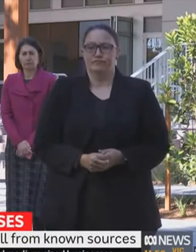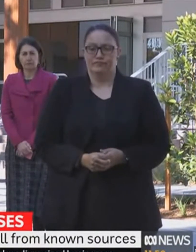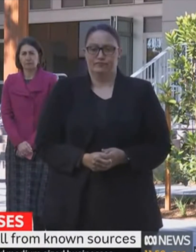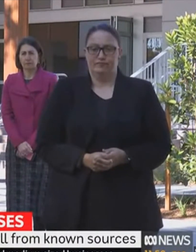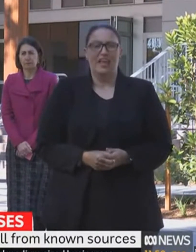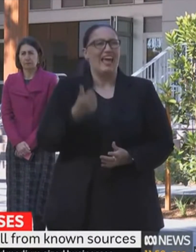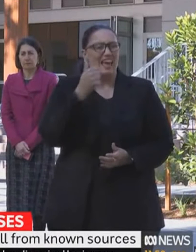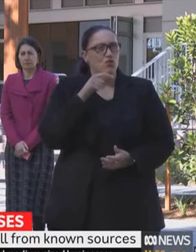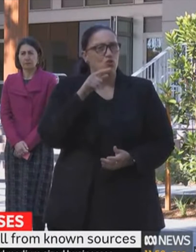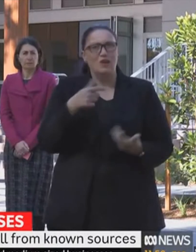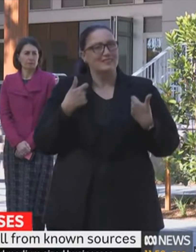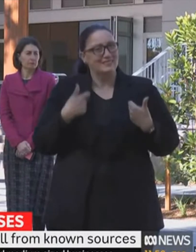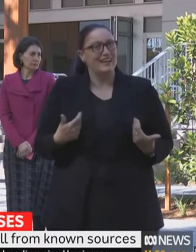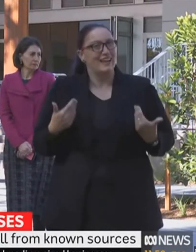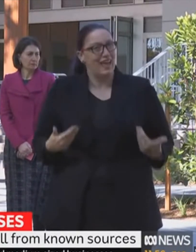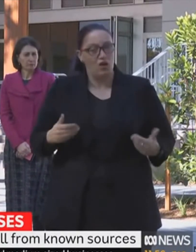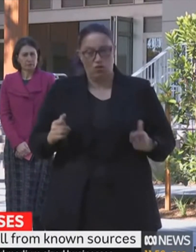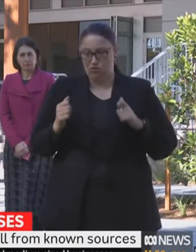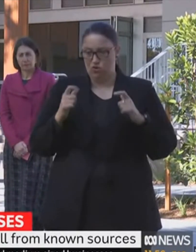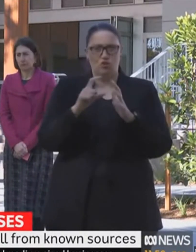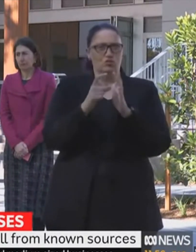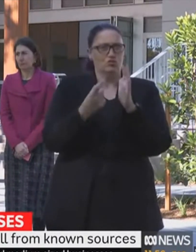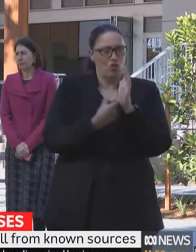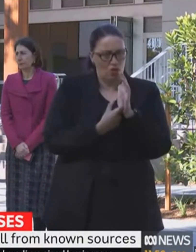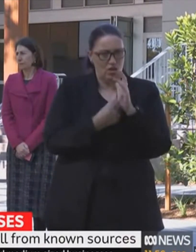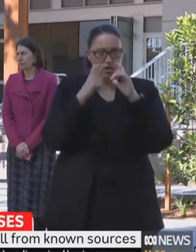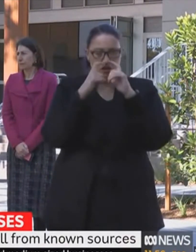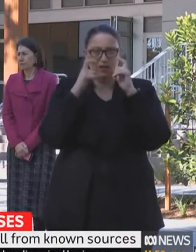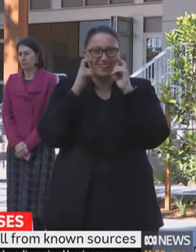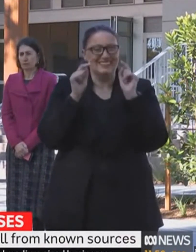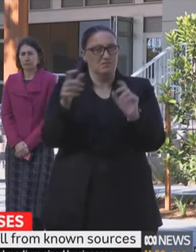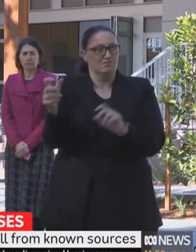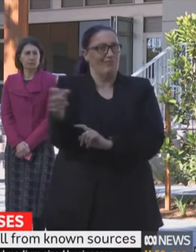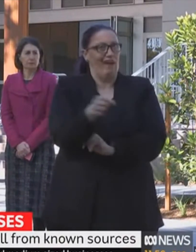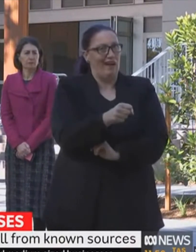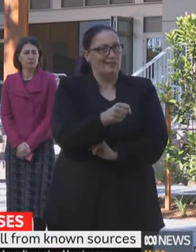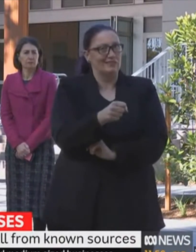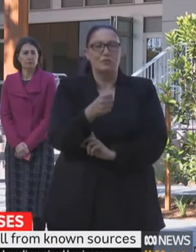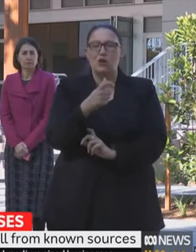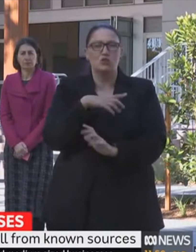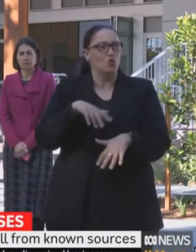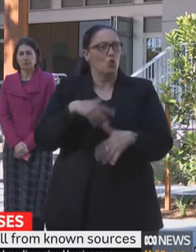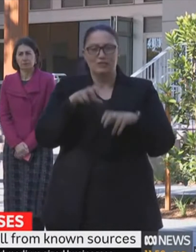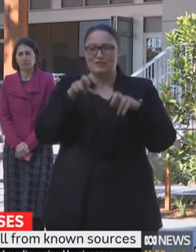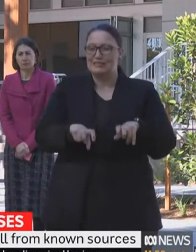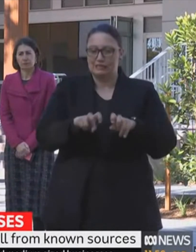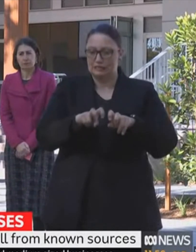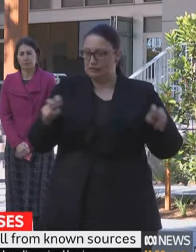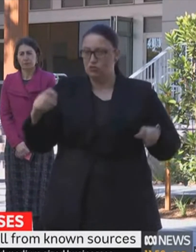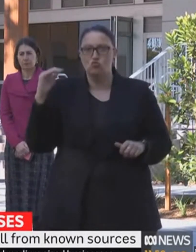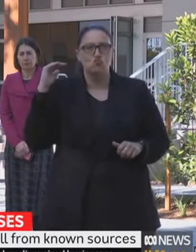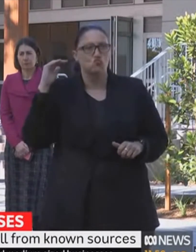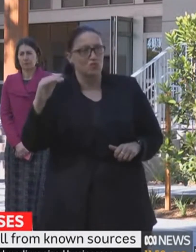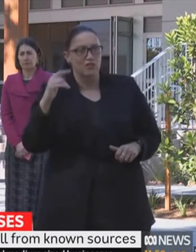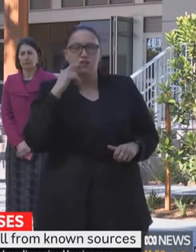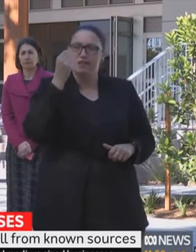and are seeking health care, then certainly putting on a face mask at that time as you go and seek care, and immediately identifying